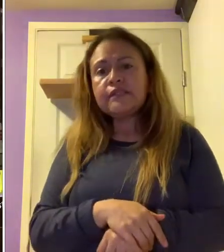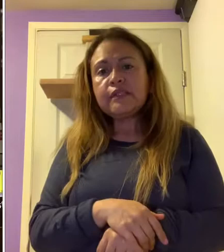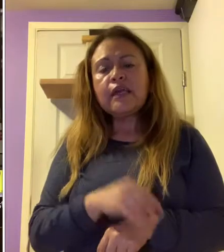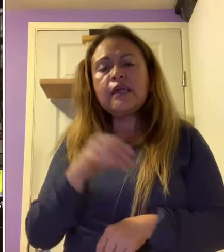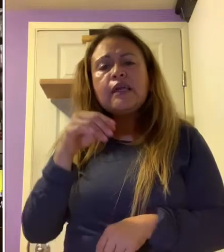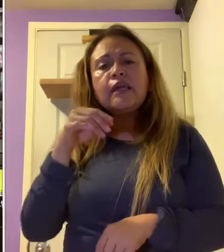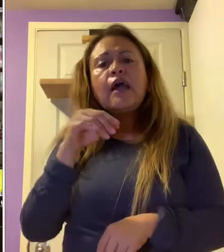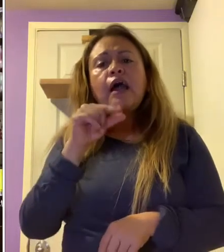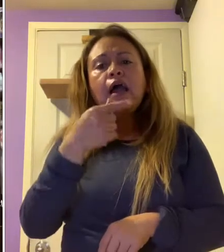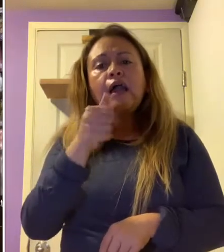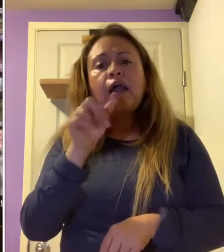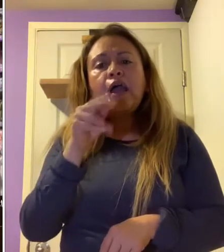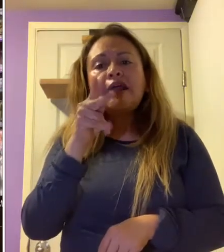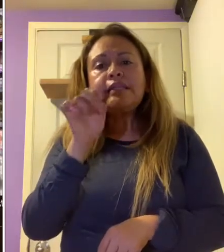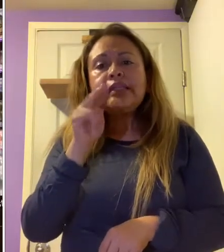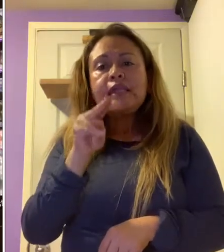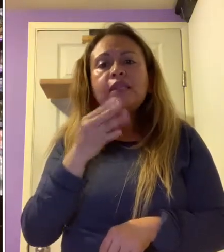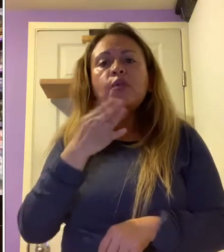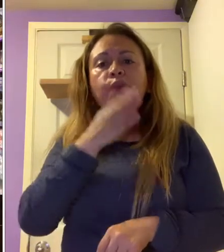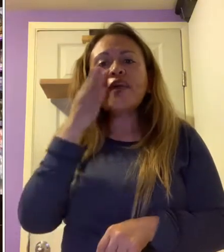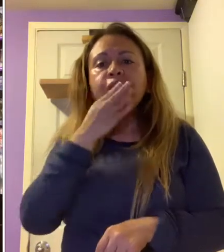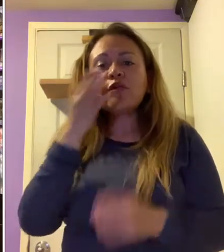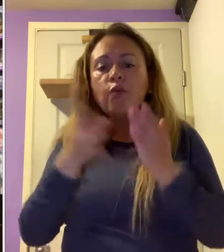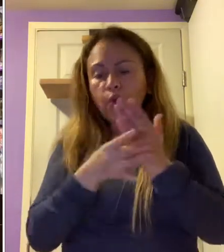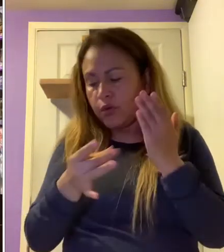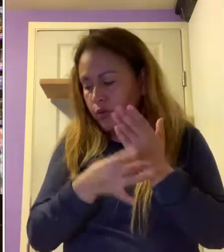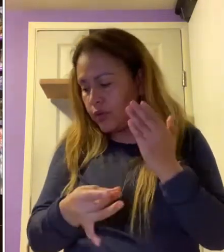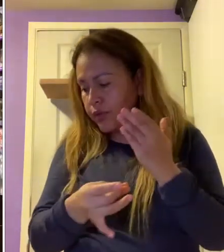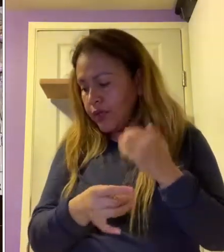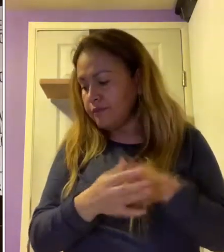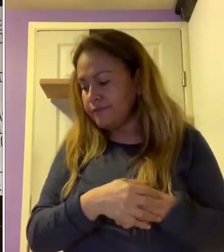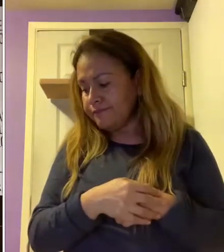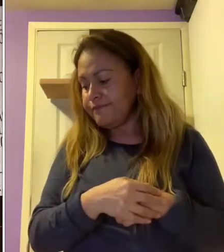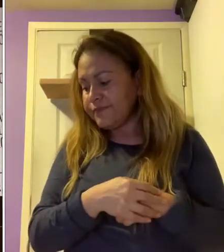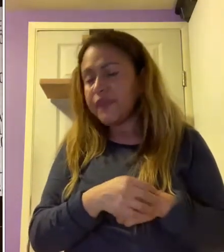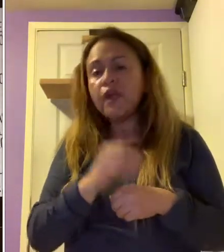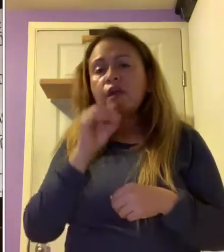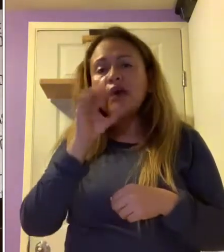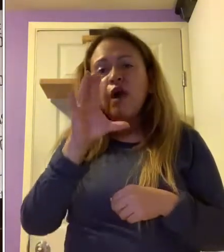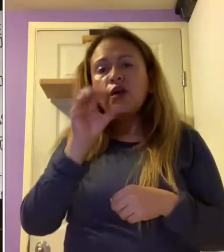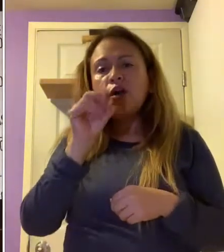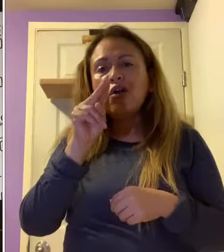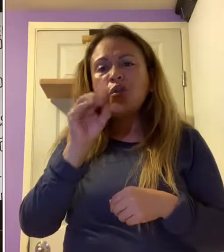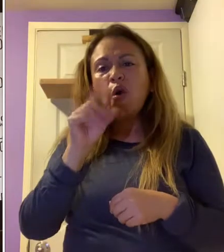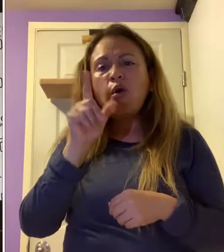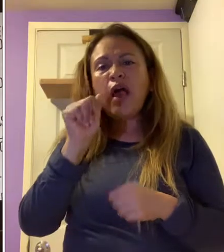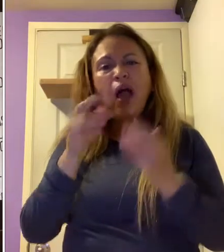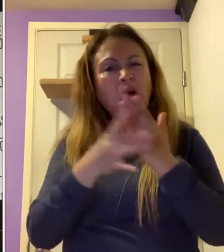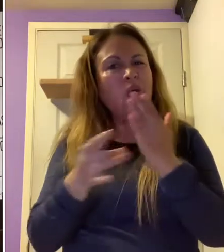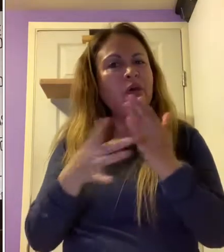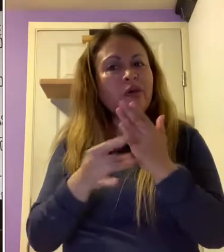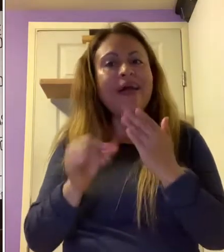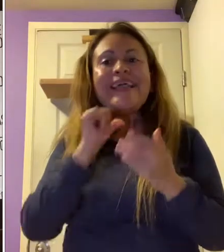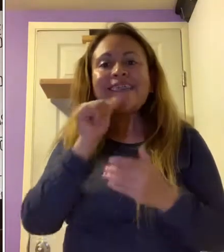bowls. And see, once again, a lot of ingredients here. They're using canola oil, non-expeller pressed in a lot